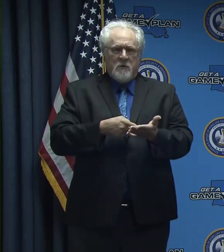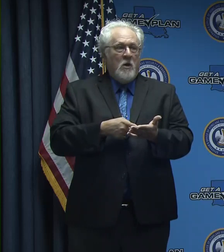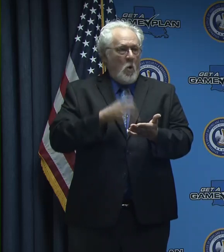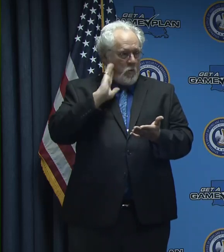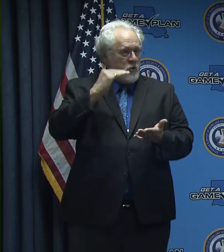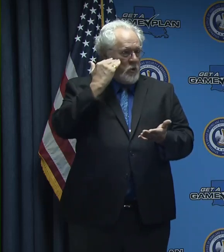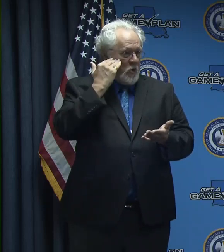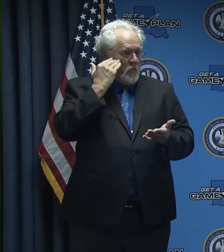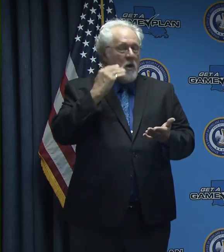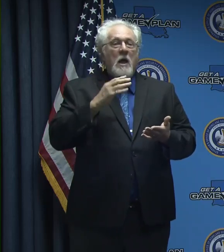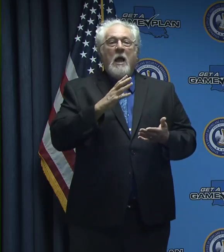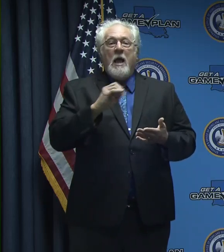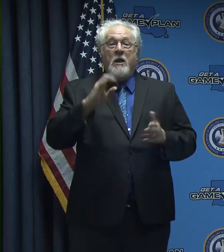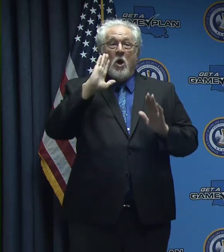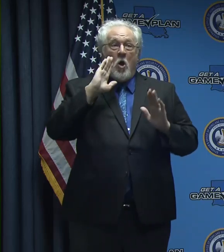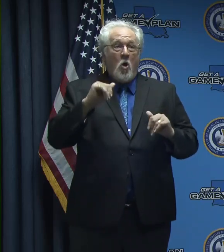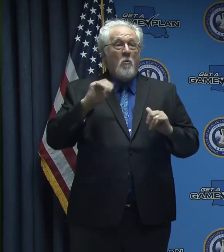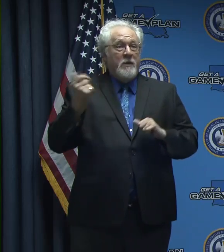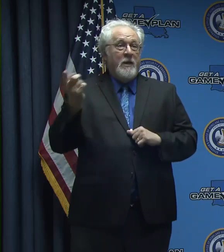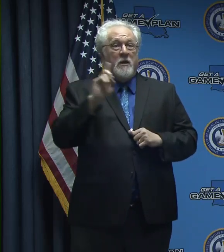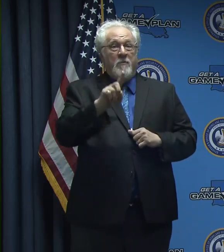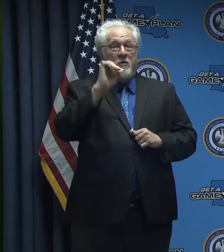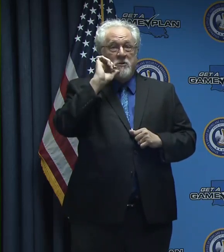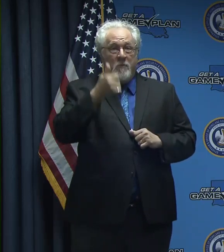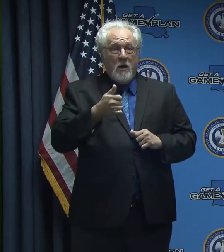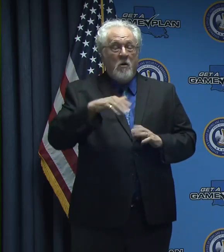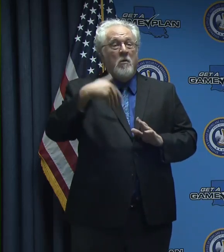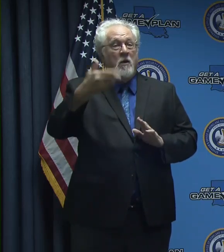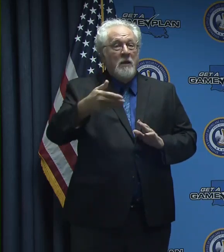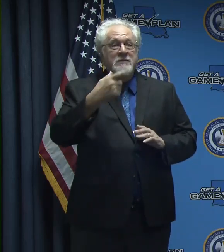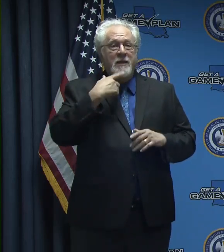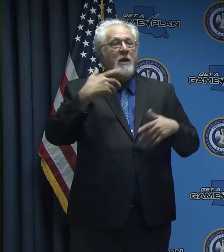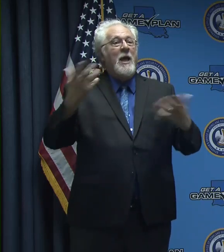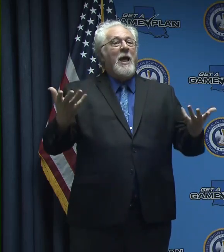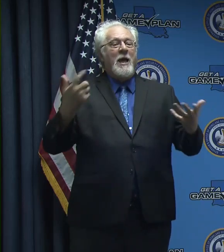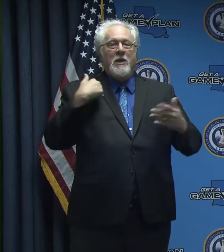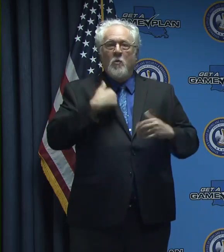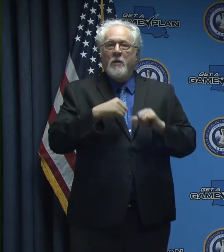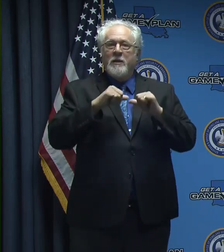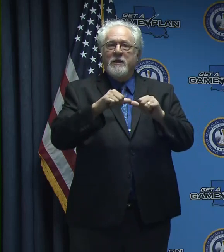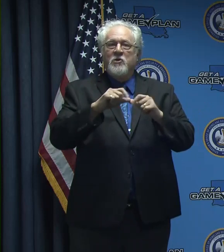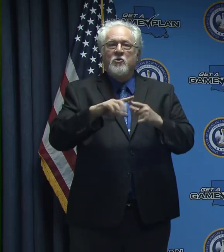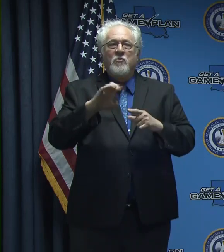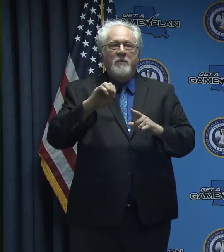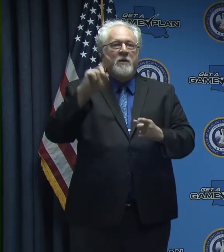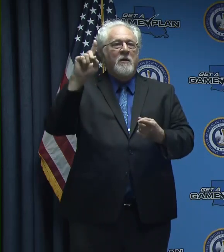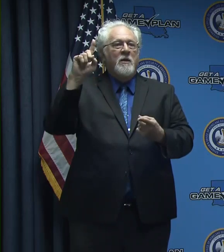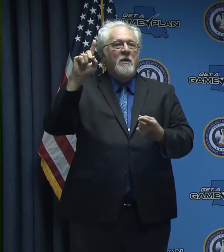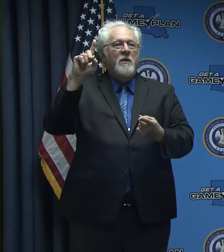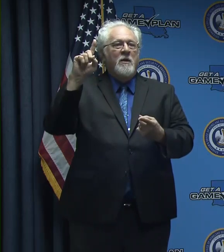know. And I hope that I can come out tomorrow and the next day and say, hey, we continue to be on that